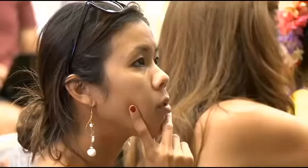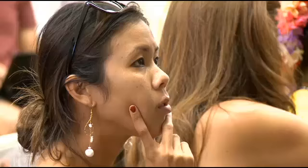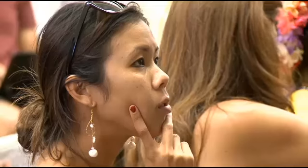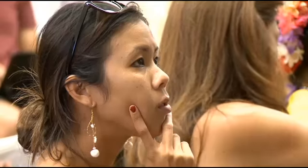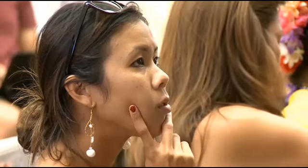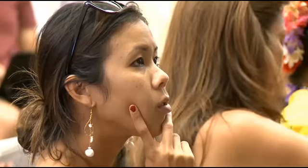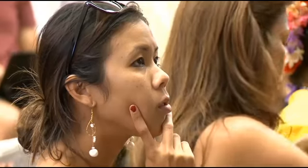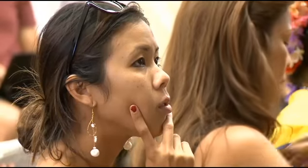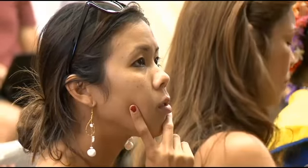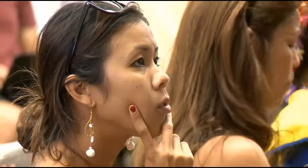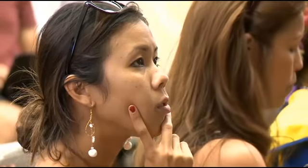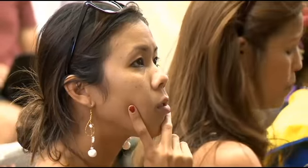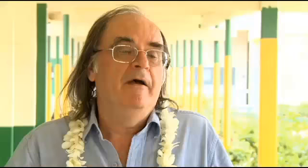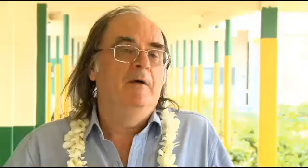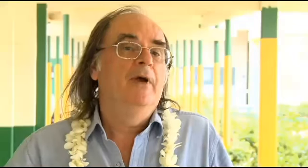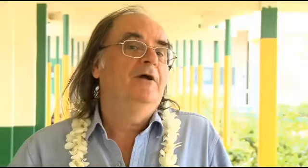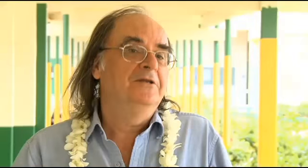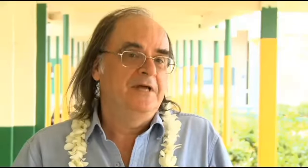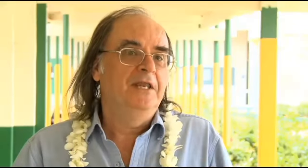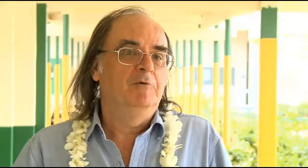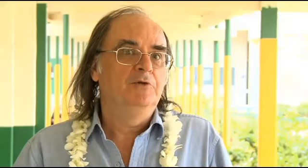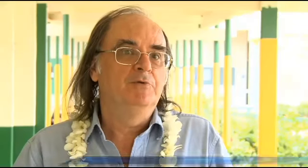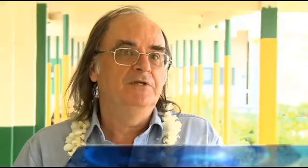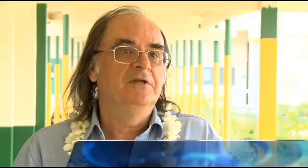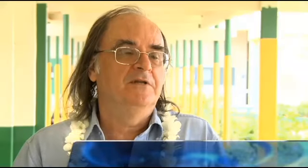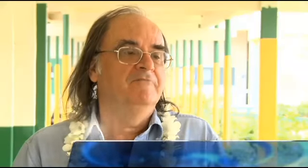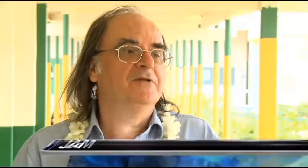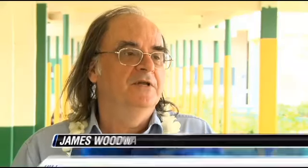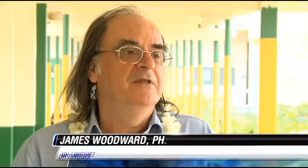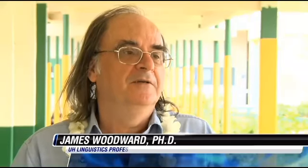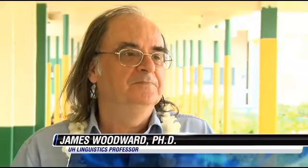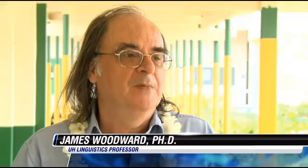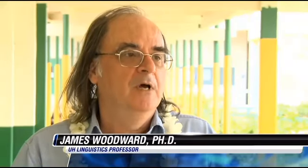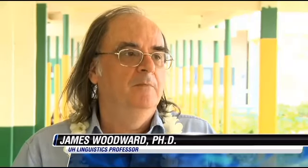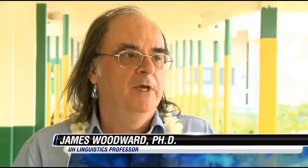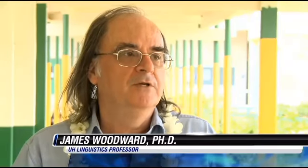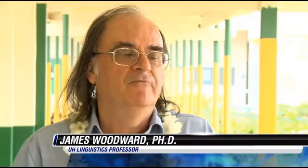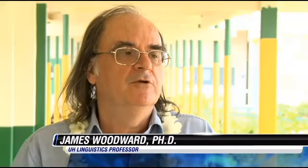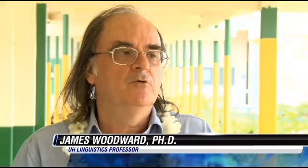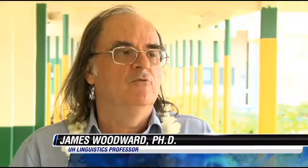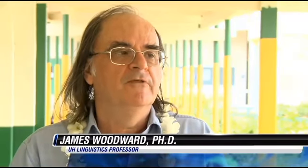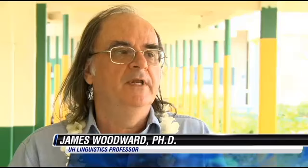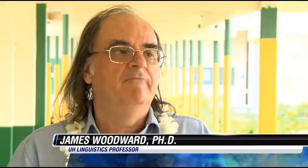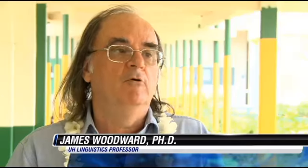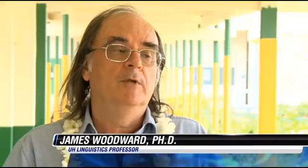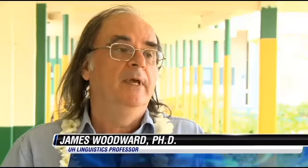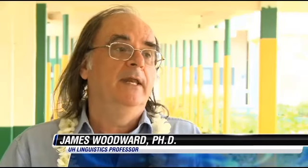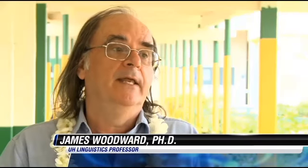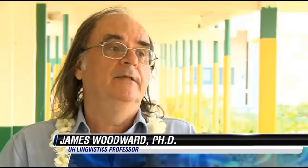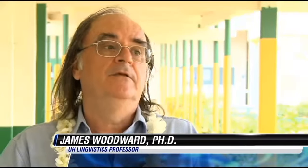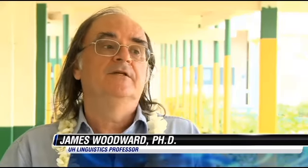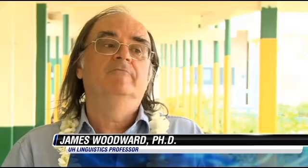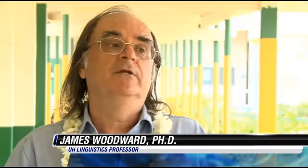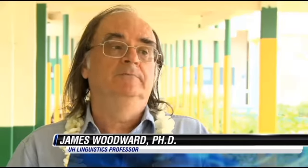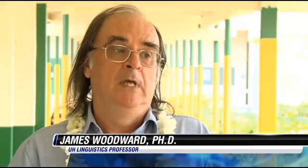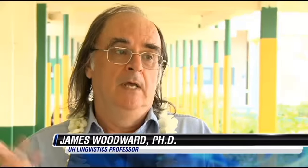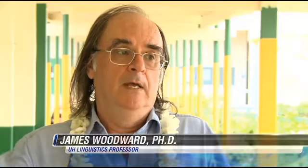early 1800s. American Sign Language was in its infancy then, because the first school for the deaf only began in 1817